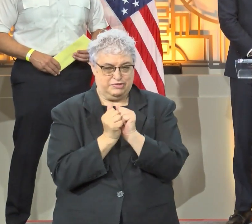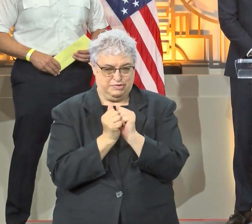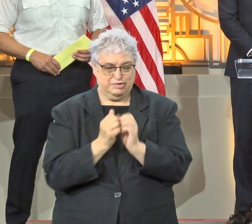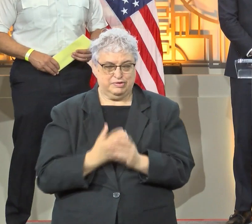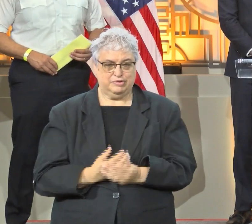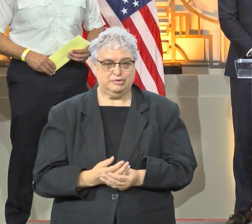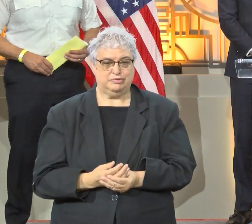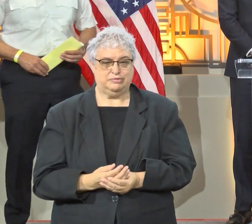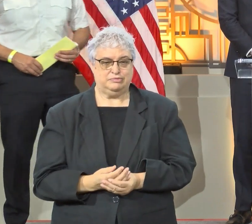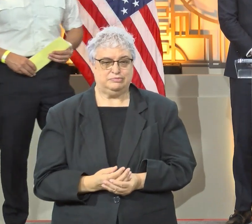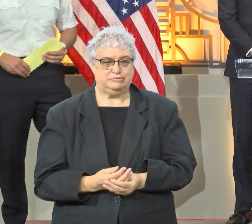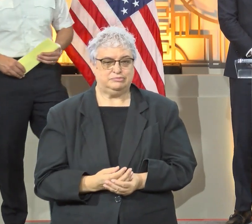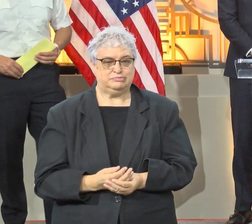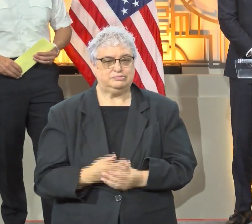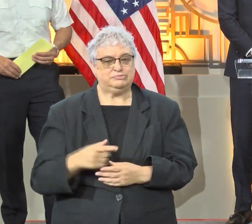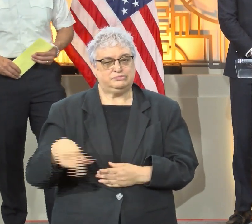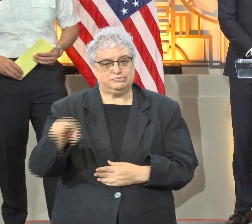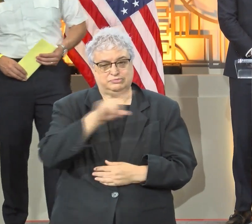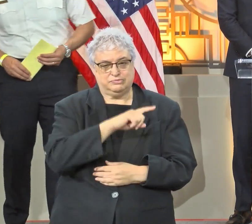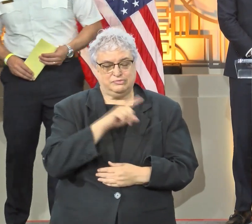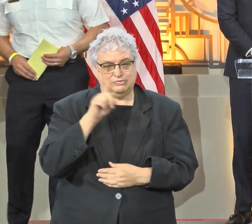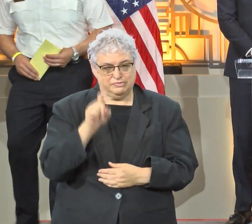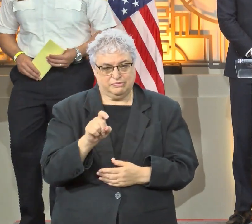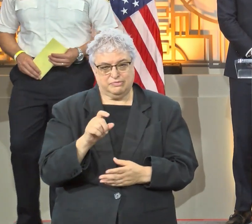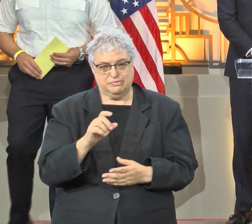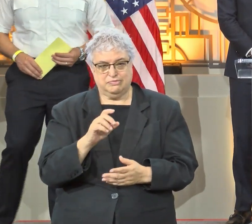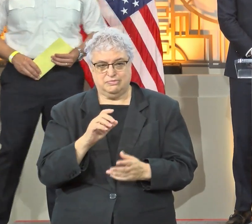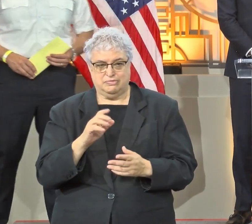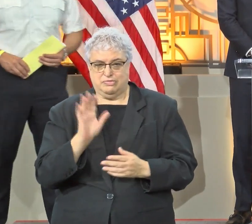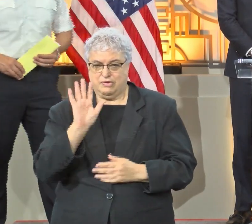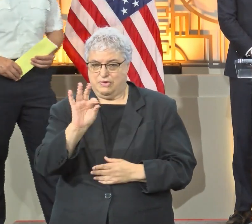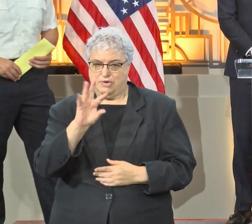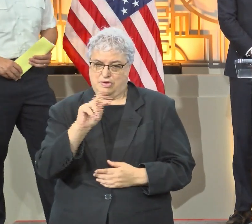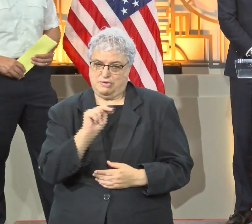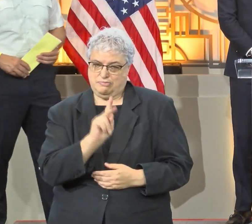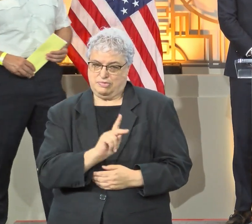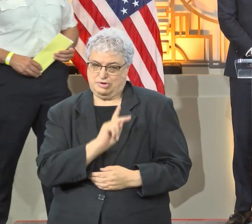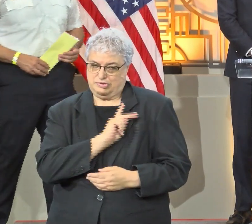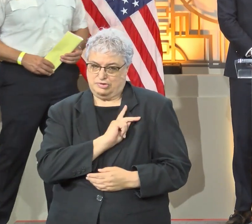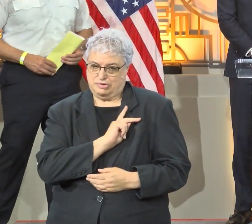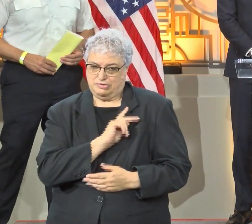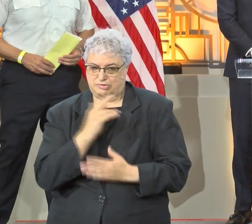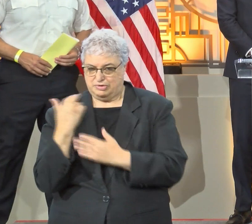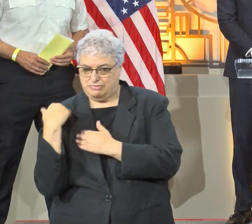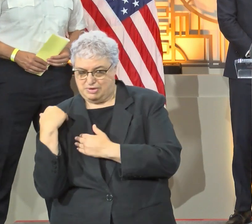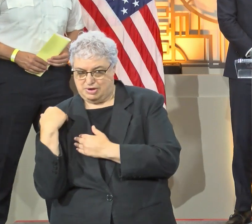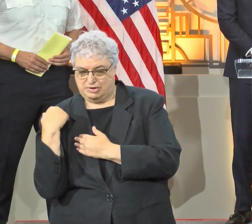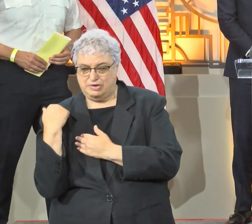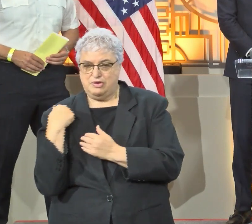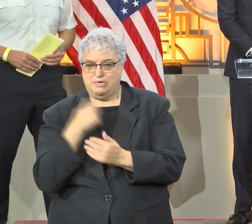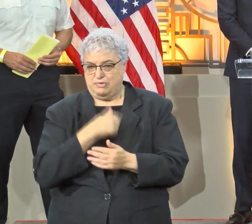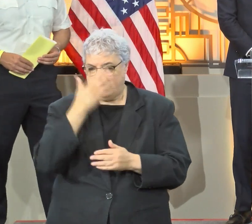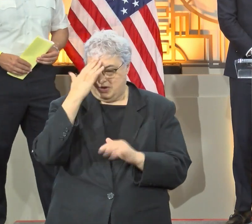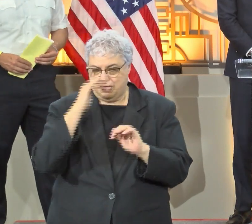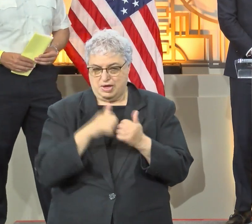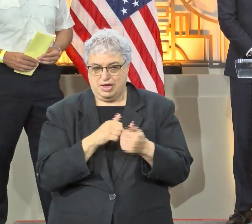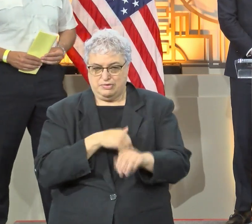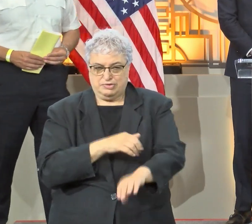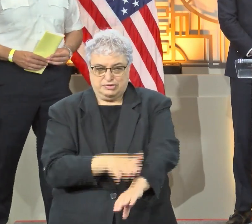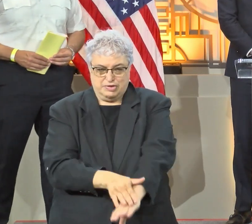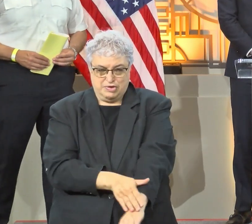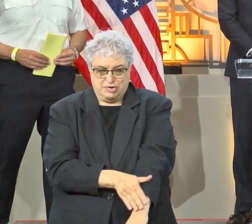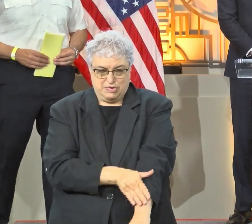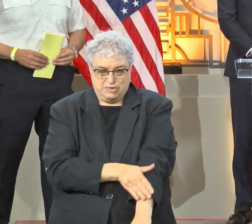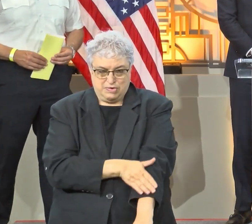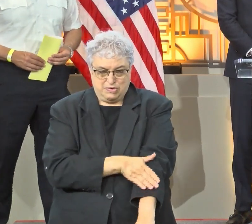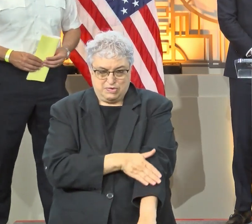again, you have to assume some personal responsibility here. We know how to slow down even more the